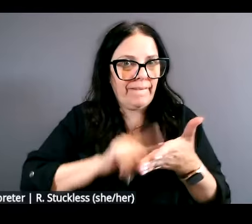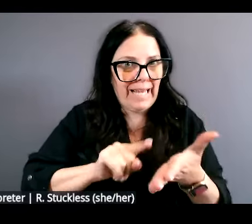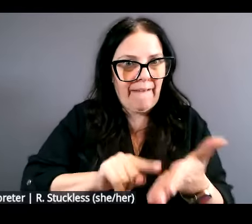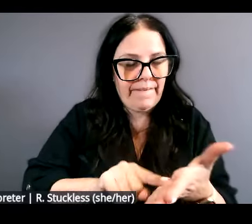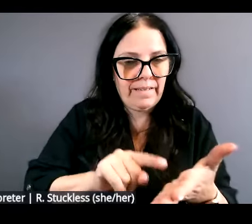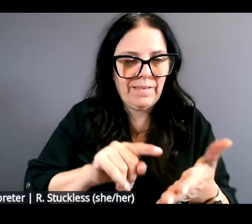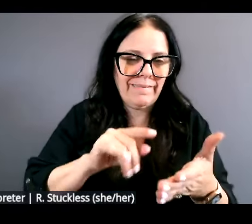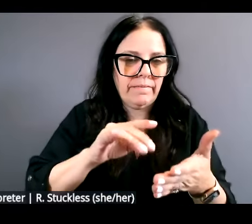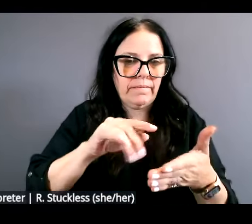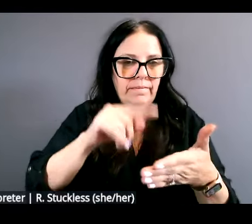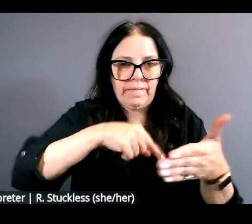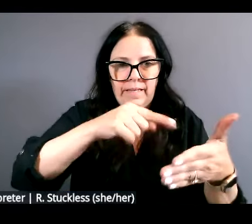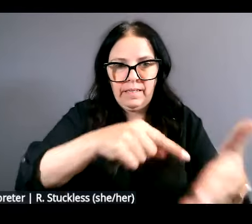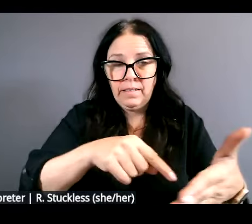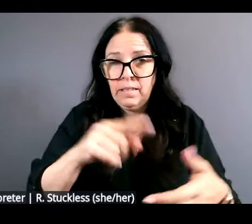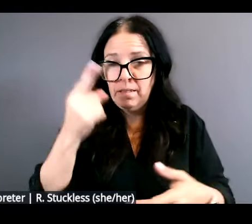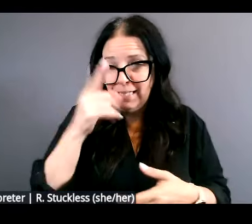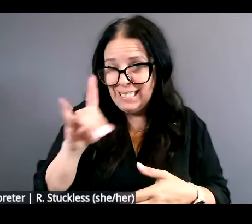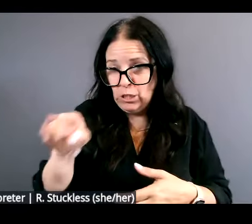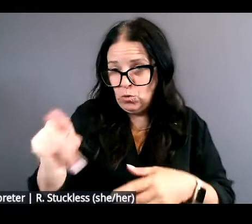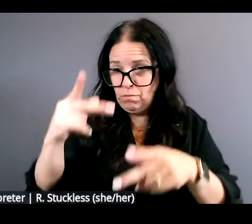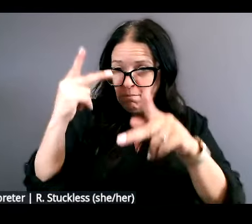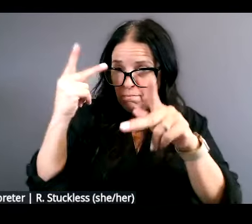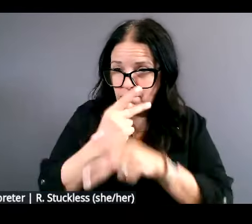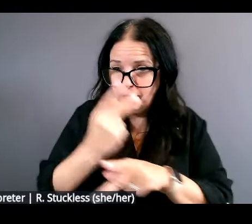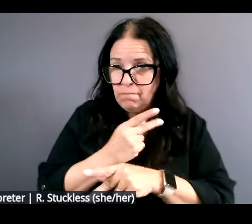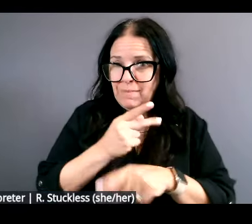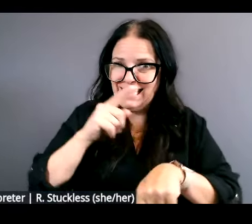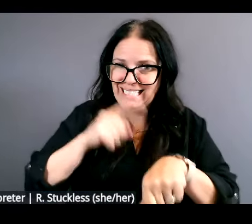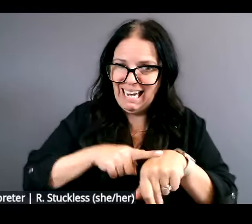you calculated what that cost could be?